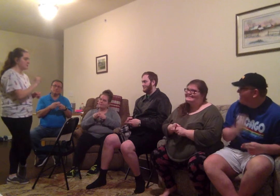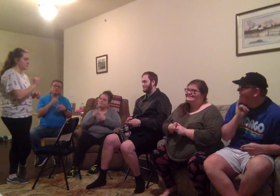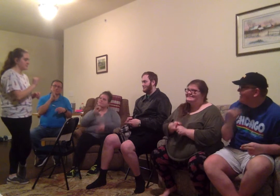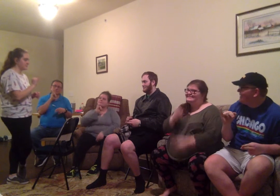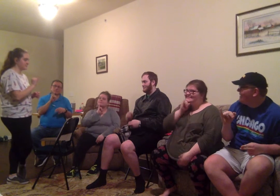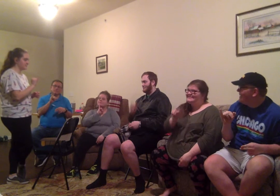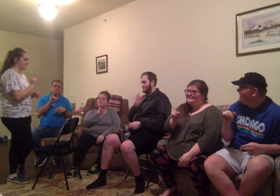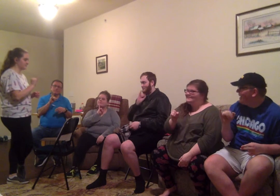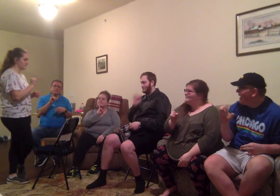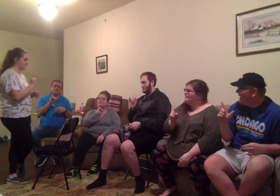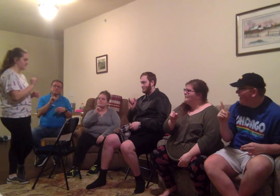is